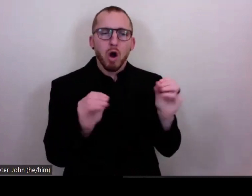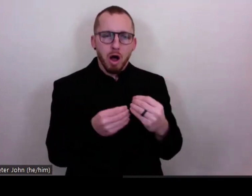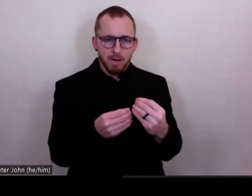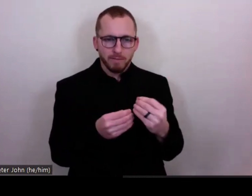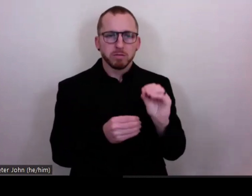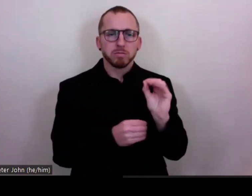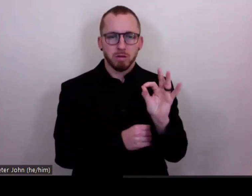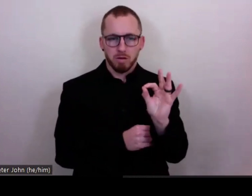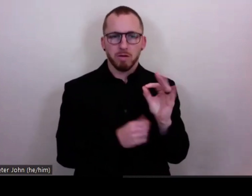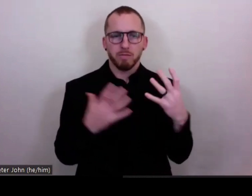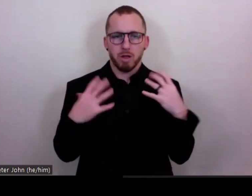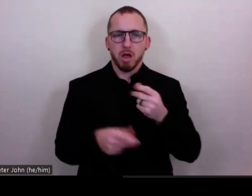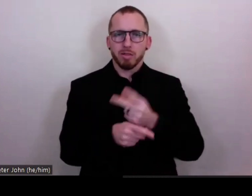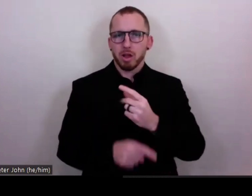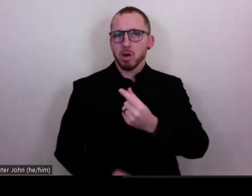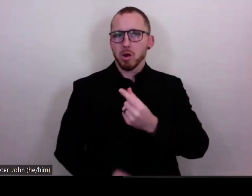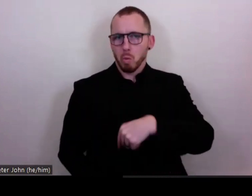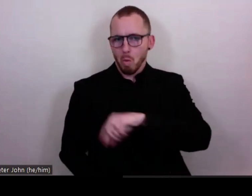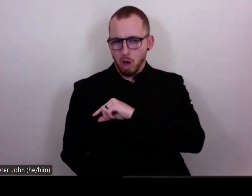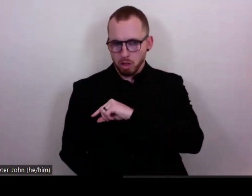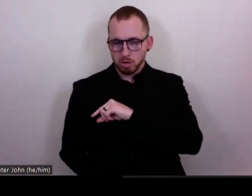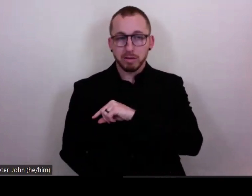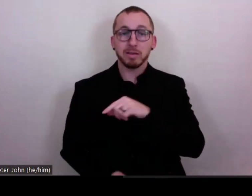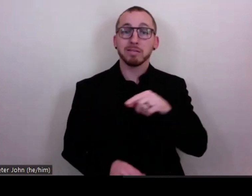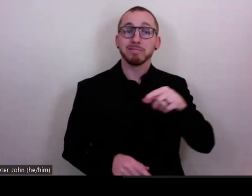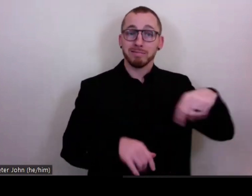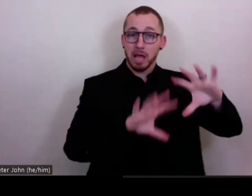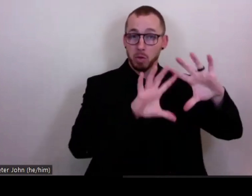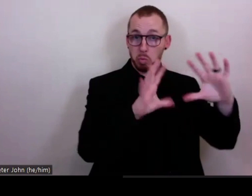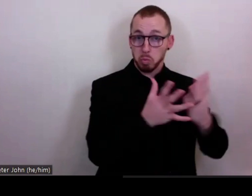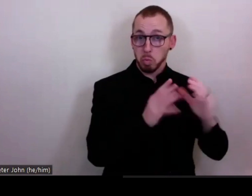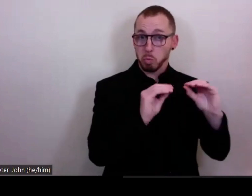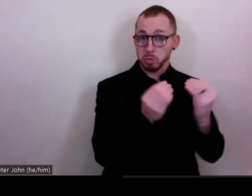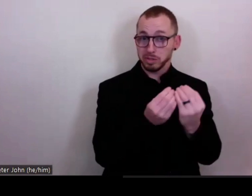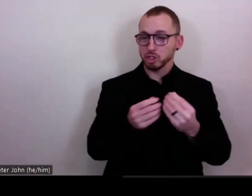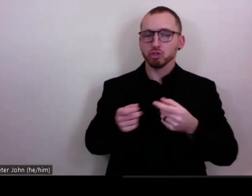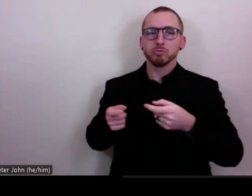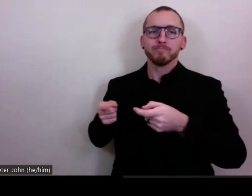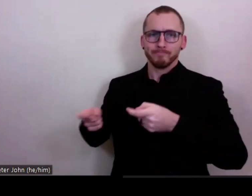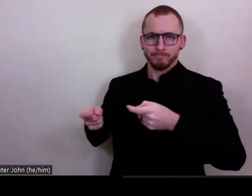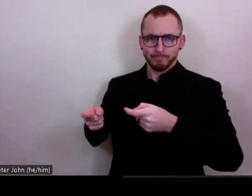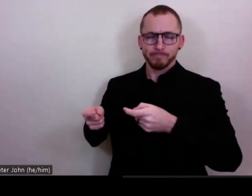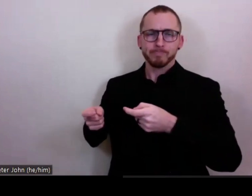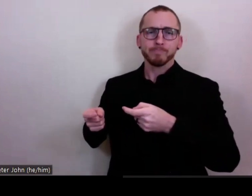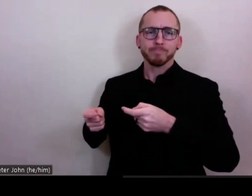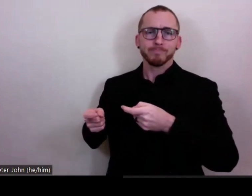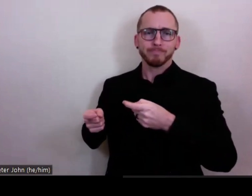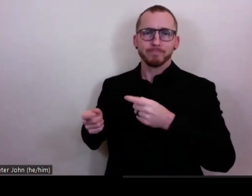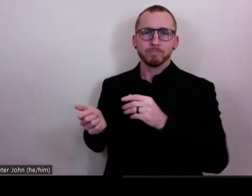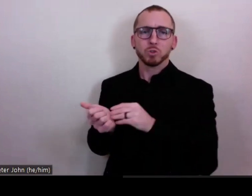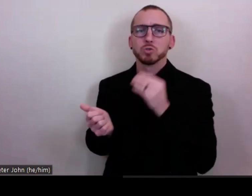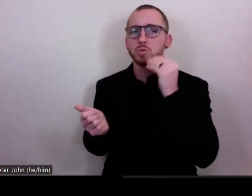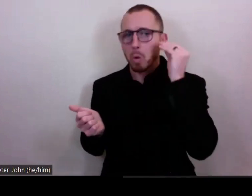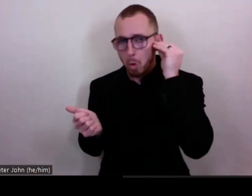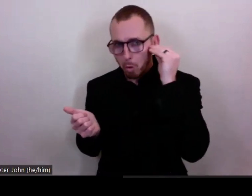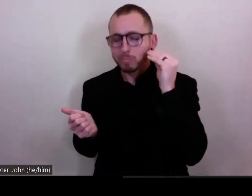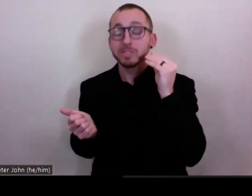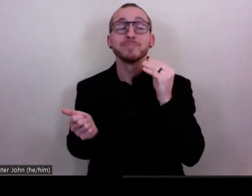and assisted livings, I learned a lot about what facilities should and should not